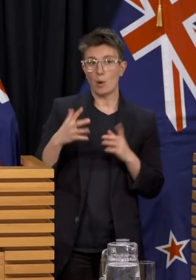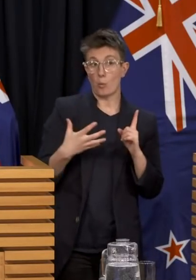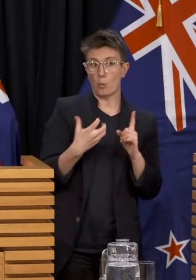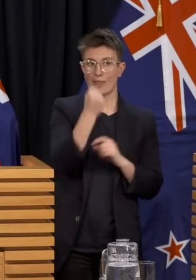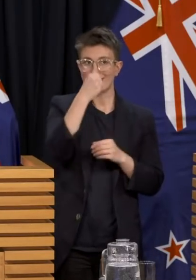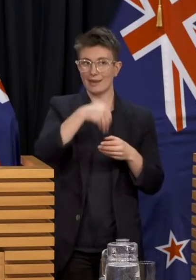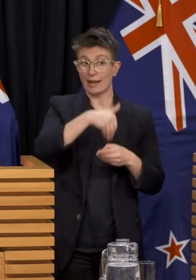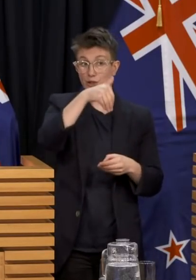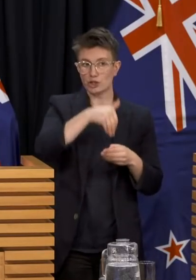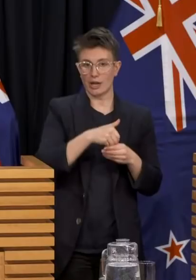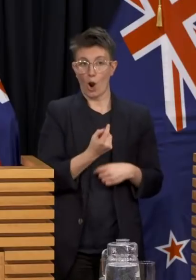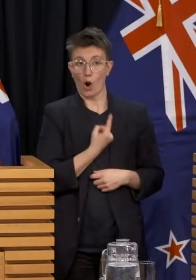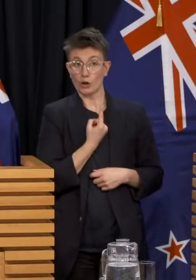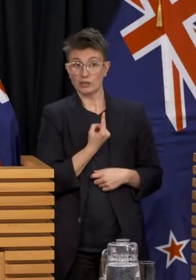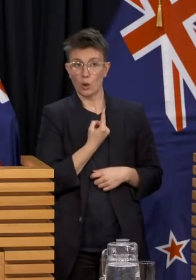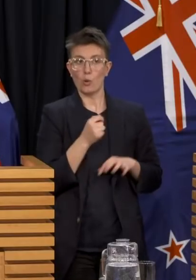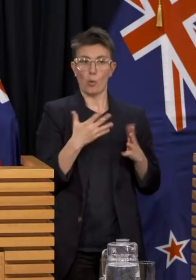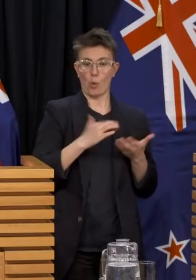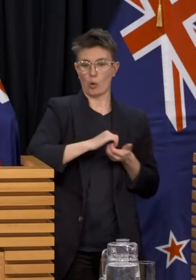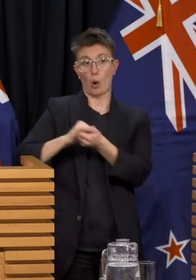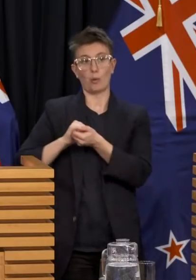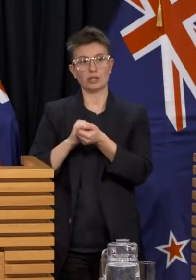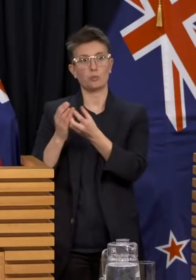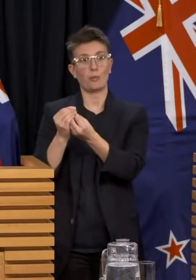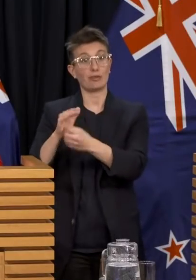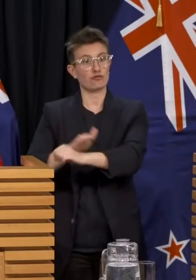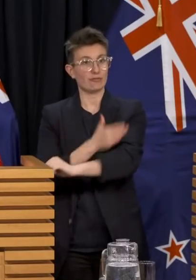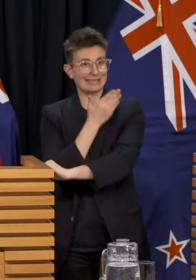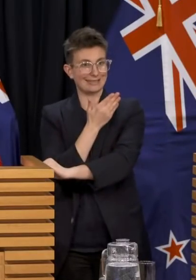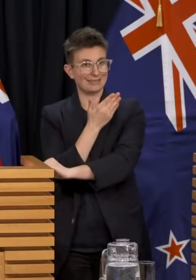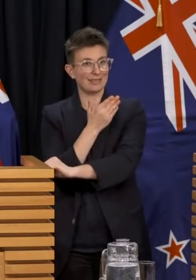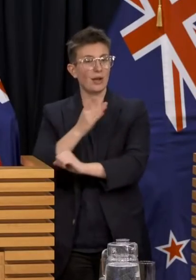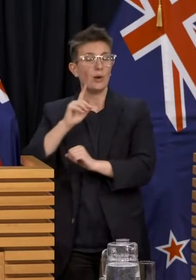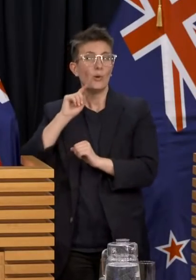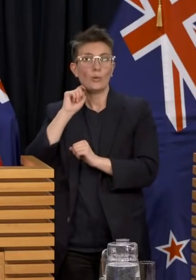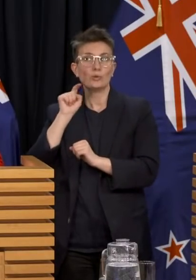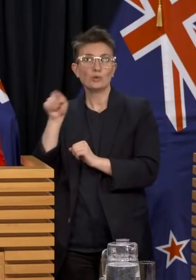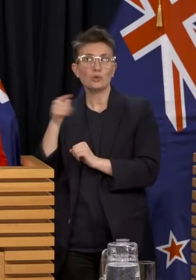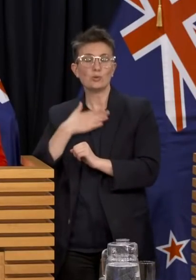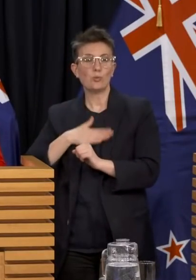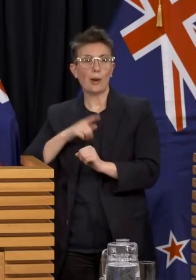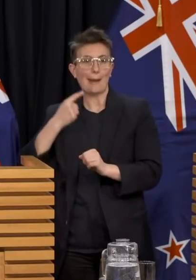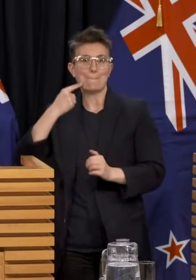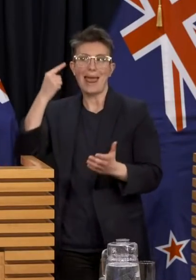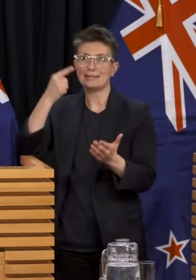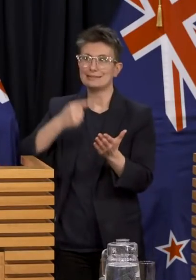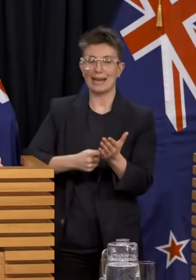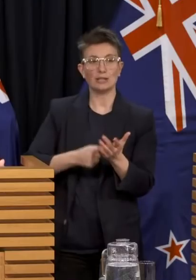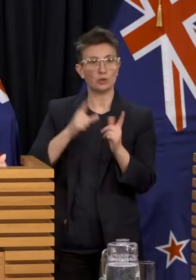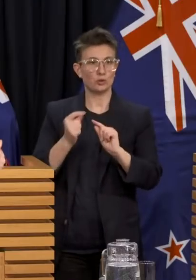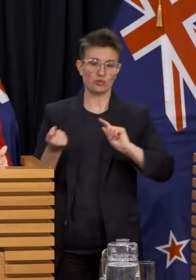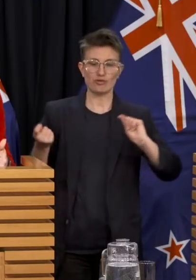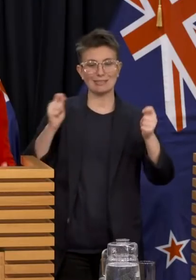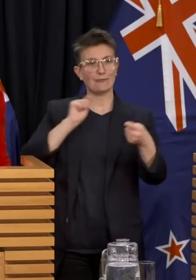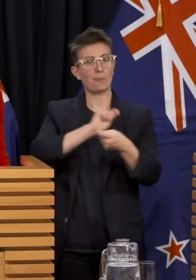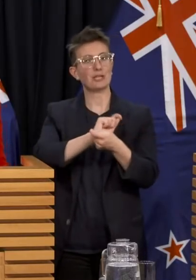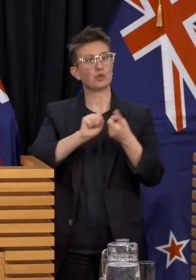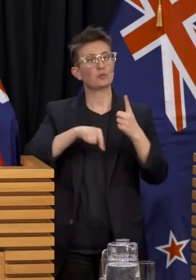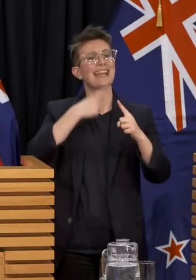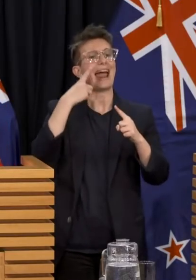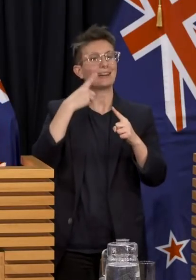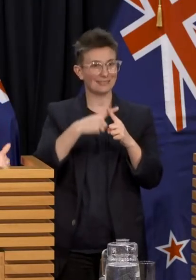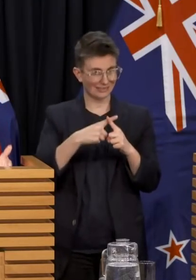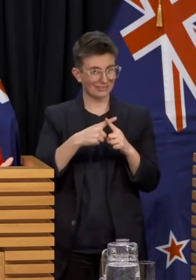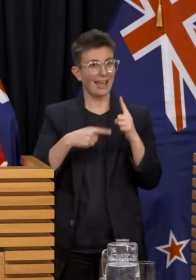Greens, would you like a mandate to do transformational tax and welfare reform? Well, we will campaign on